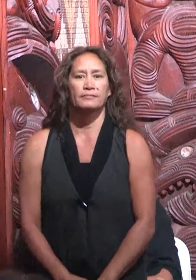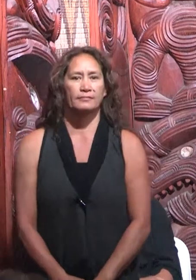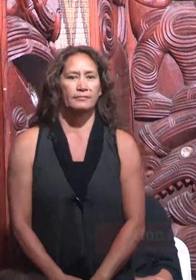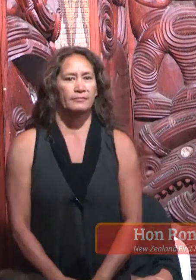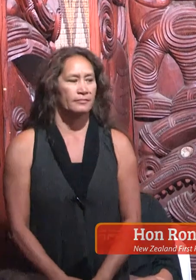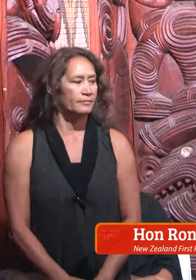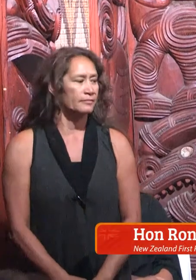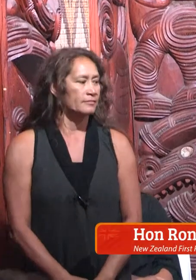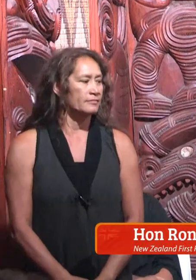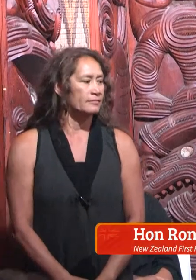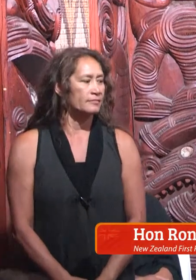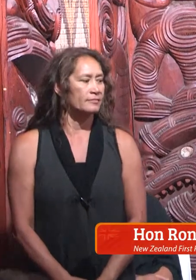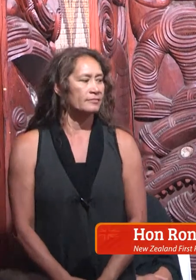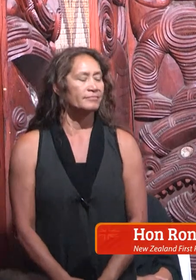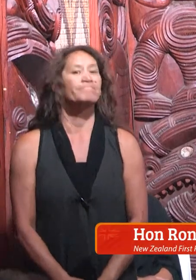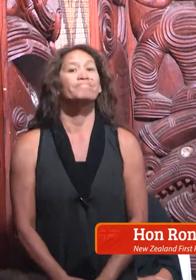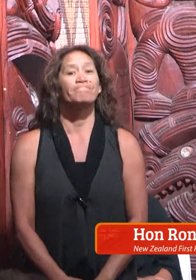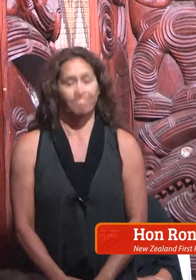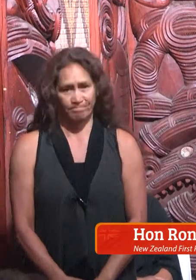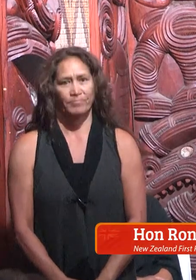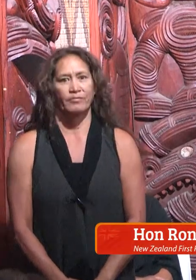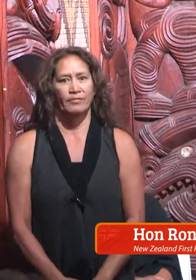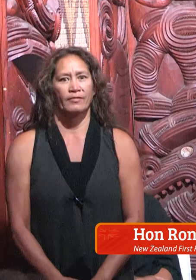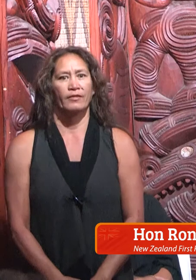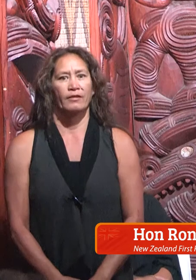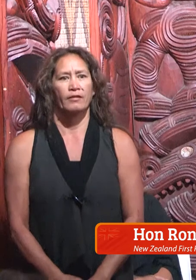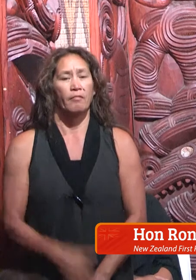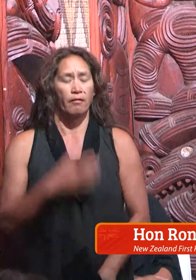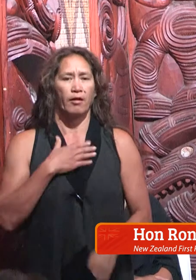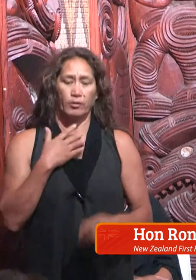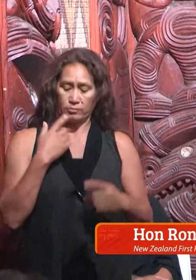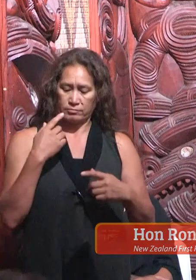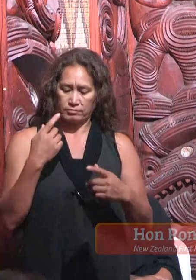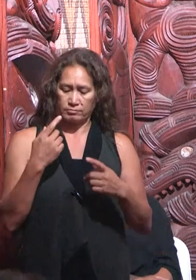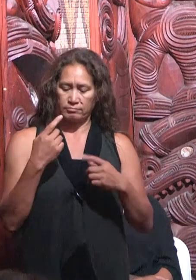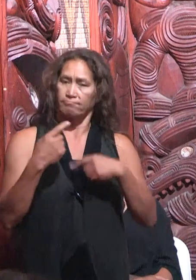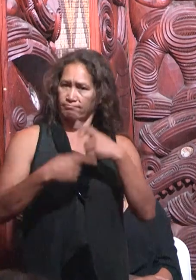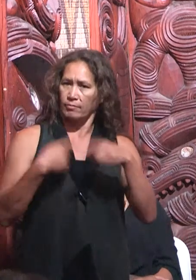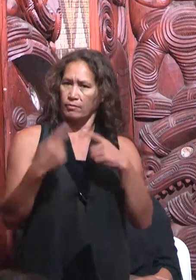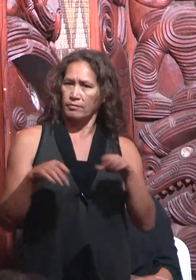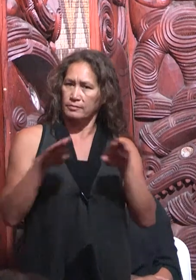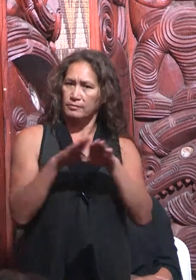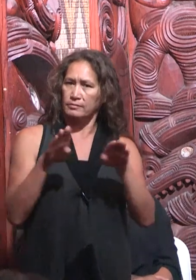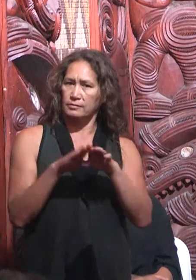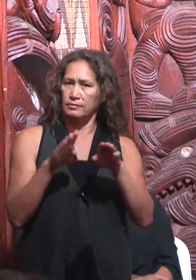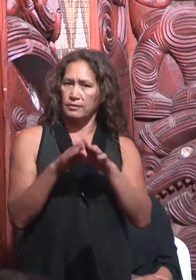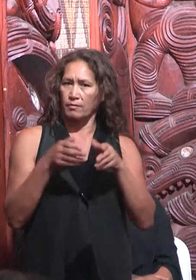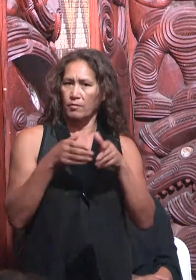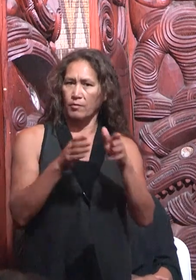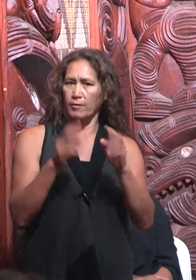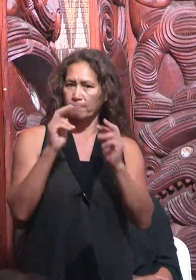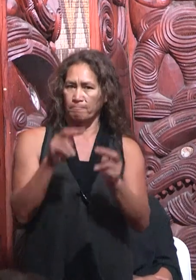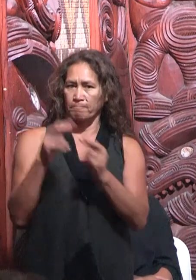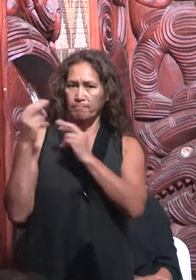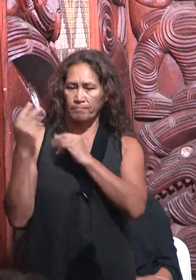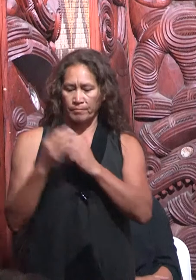If I might, and if you would allow the luxury, I'd like to continue in a reflection with